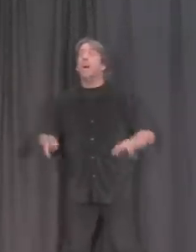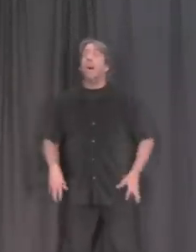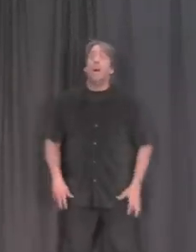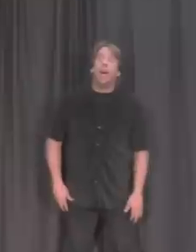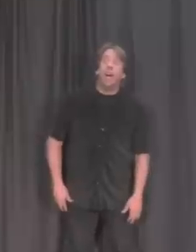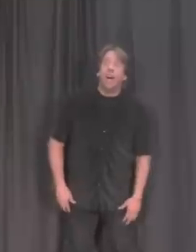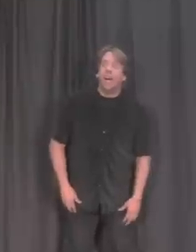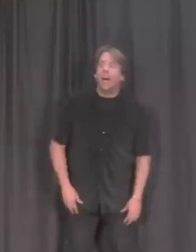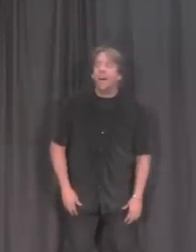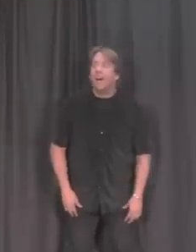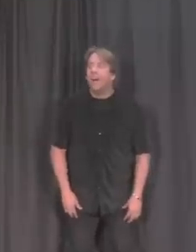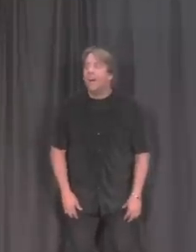sidelines.